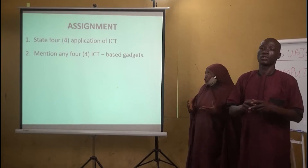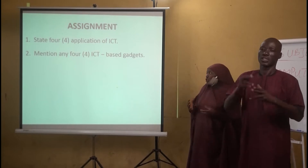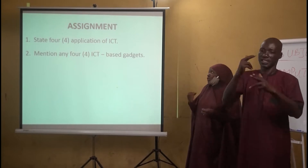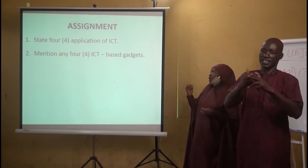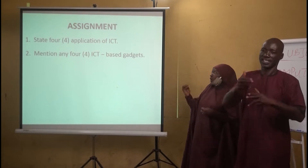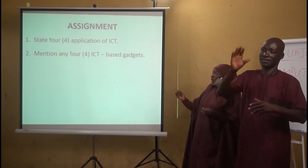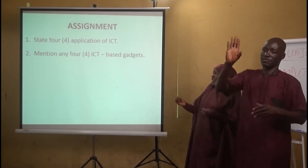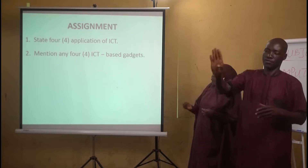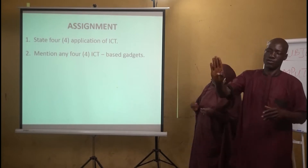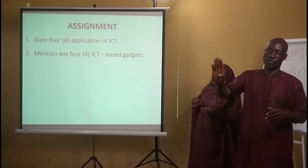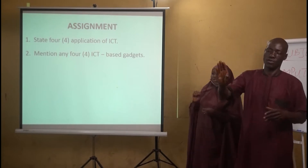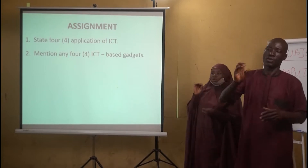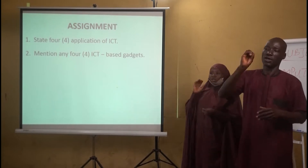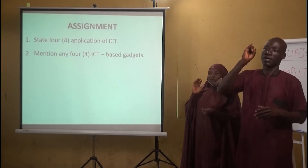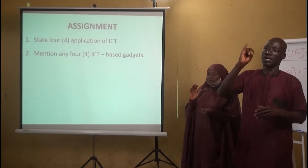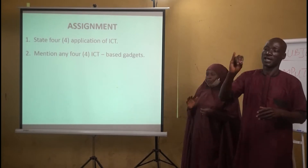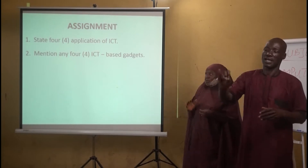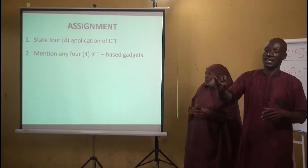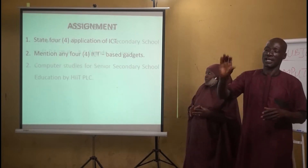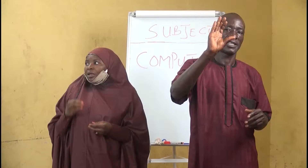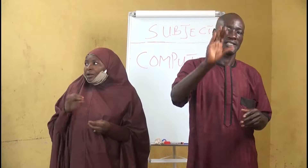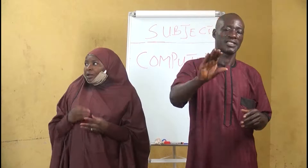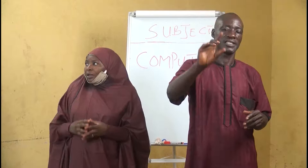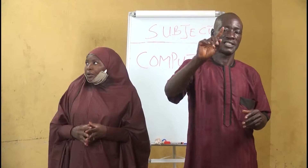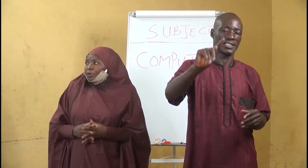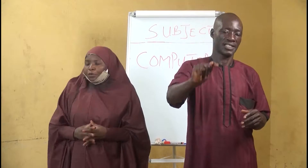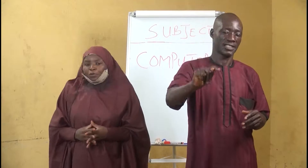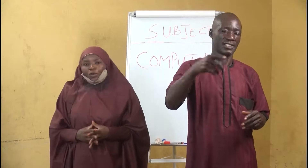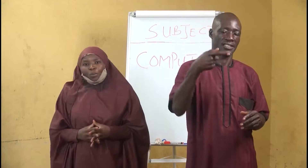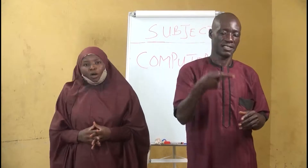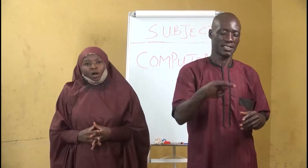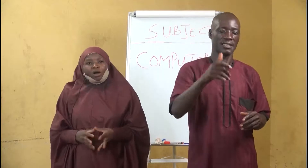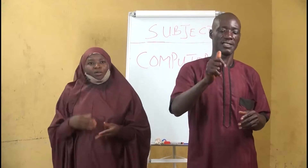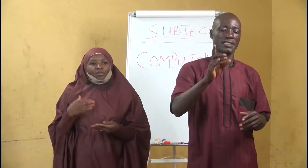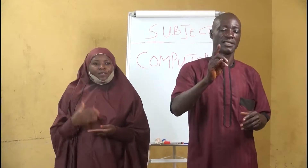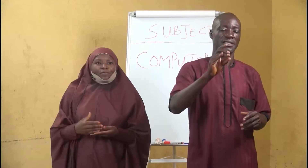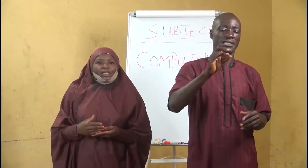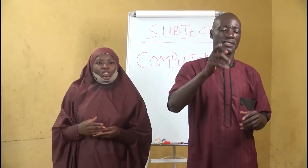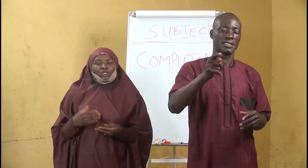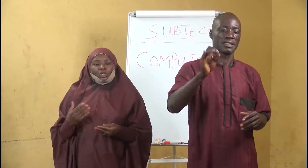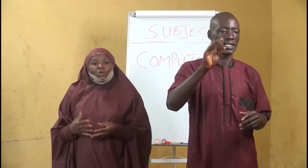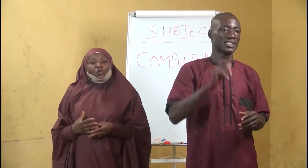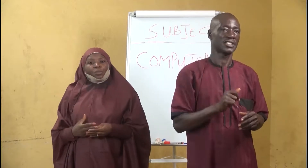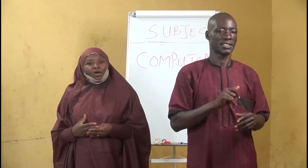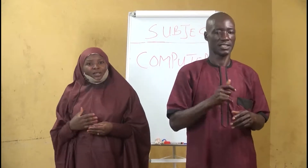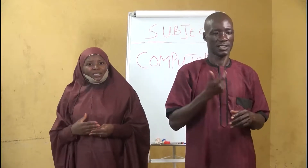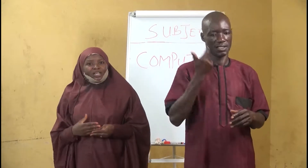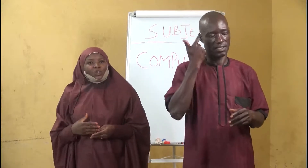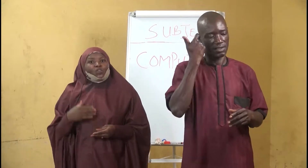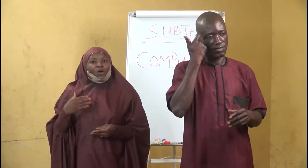should give me just only 4. For more reference, for more research, or for